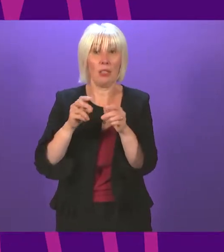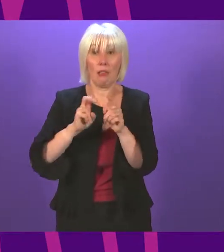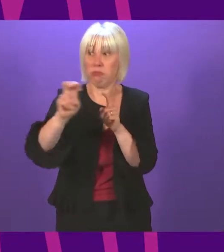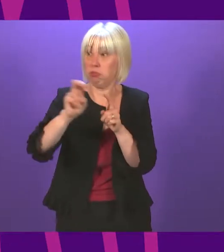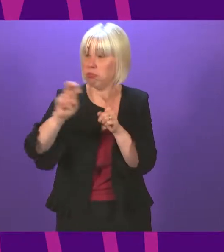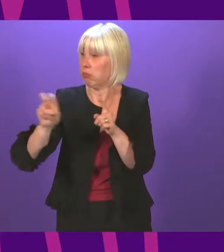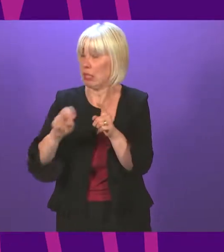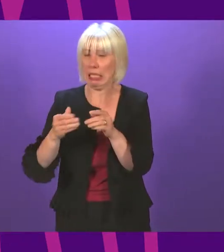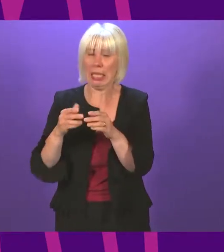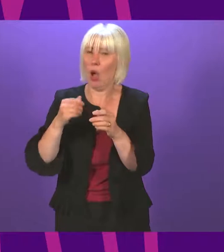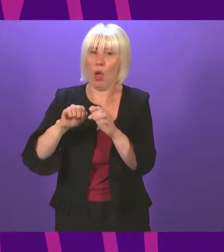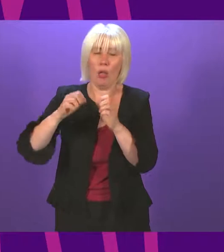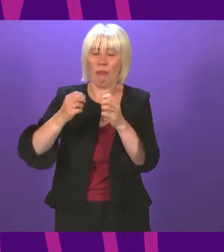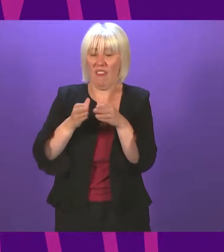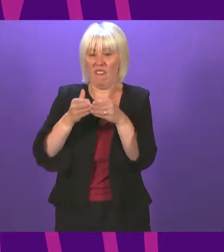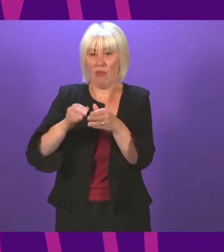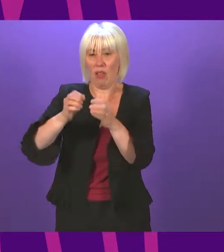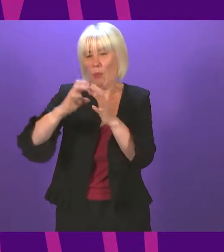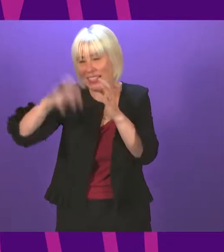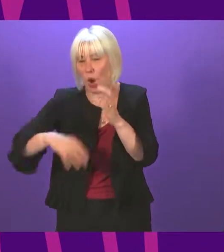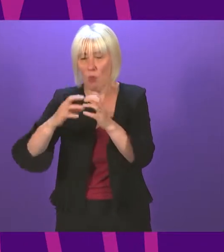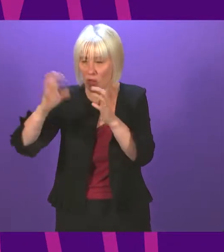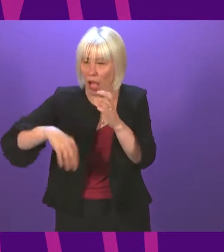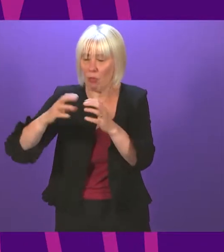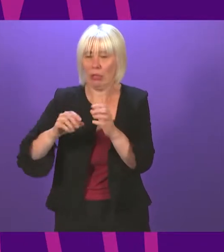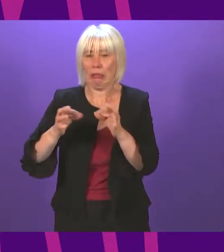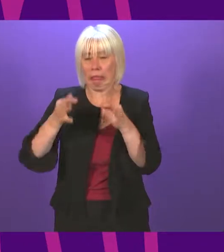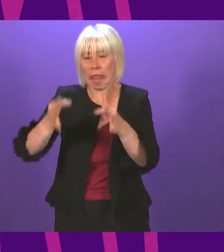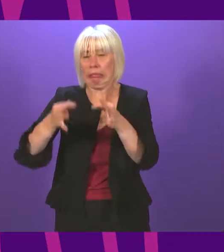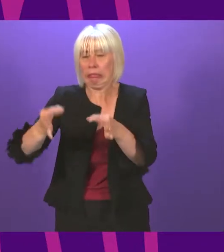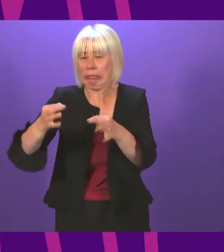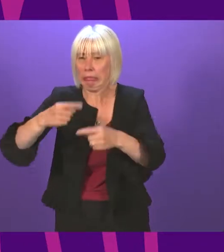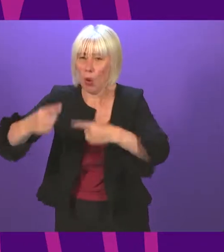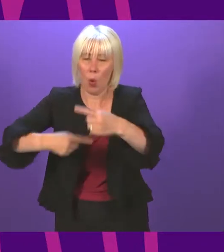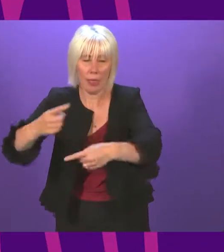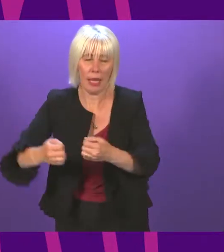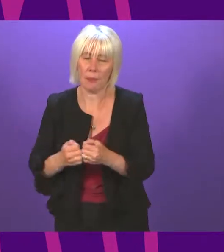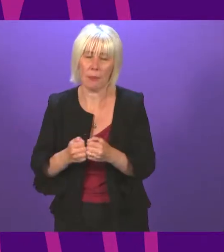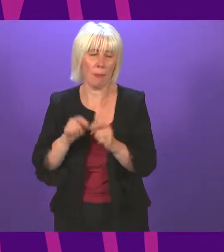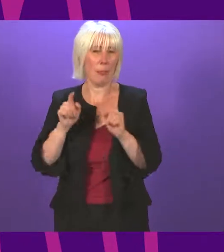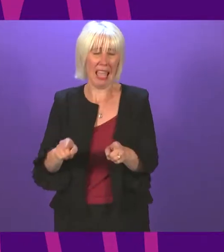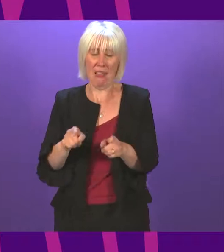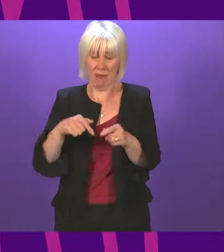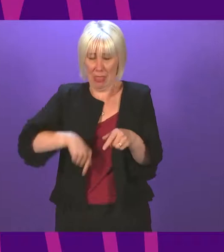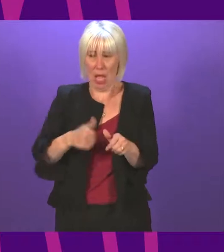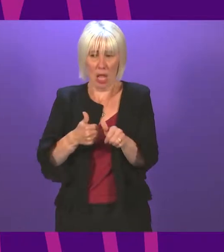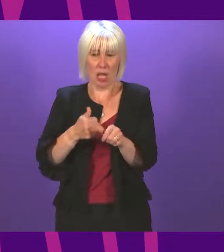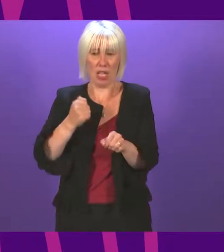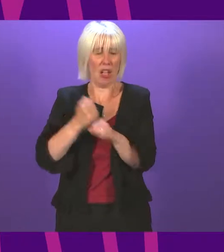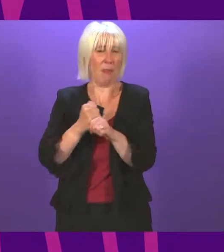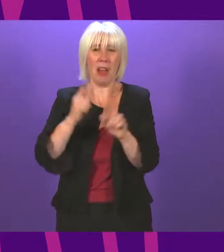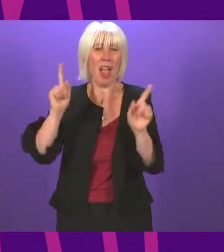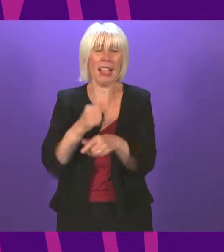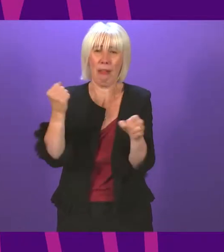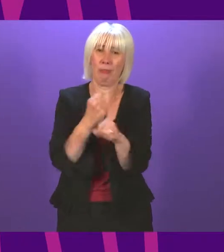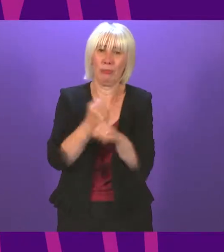with constant breakdowns causing disruption. If this government cannot get the construction of two ferries right,